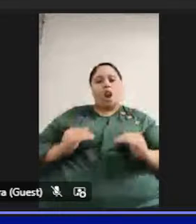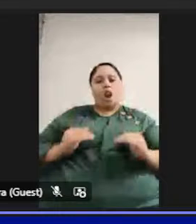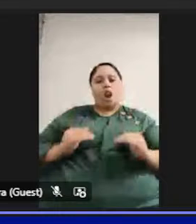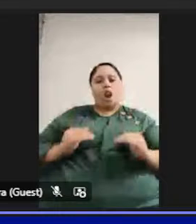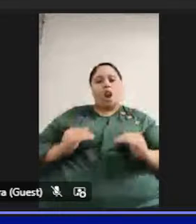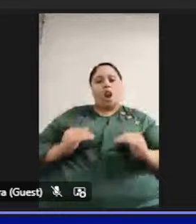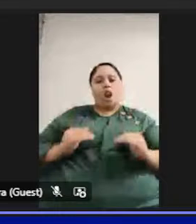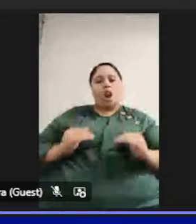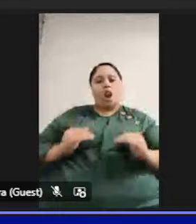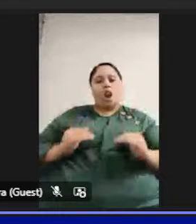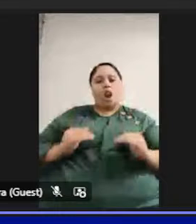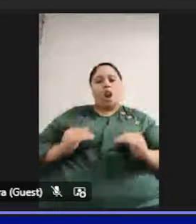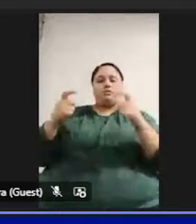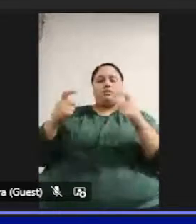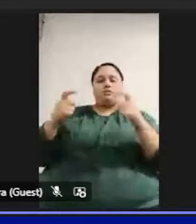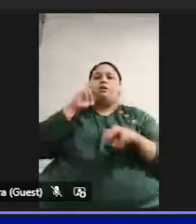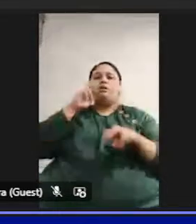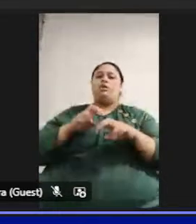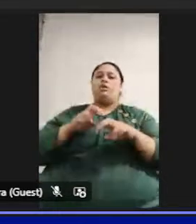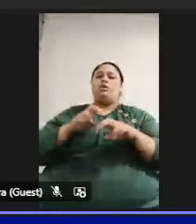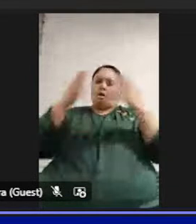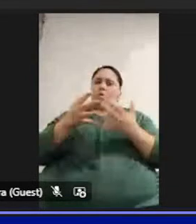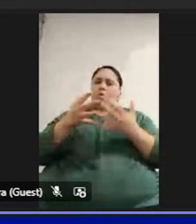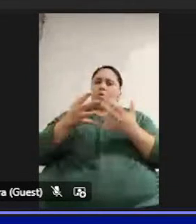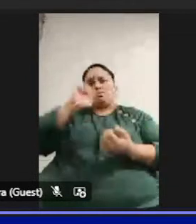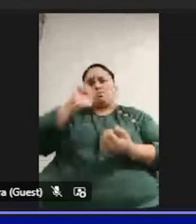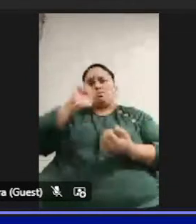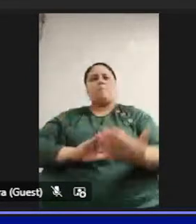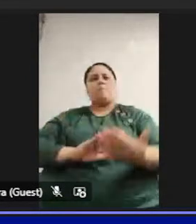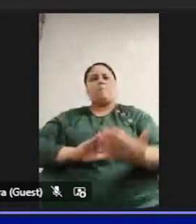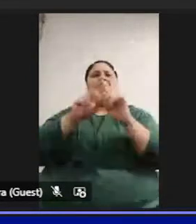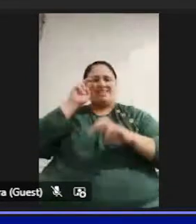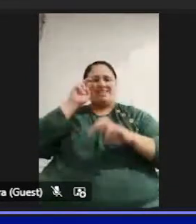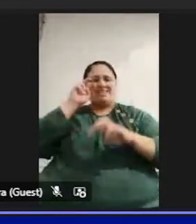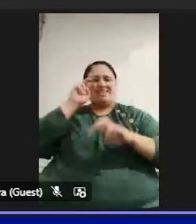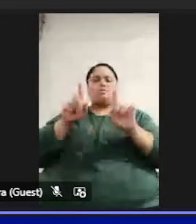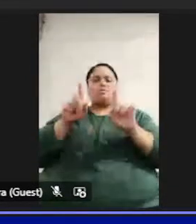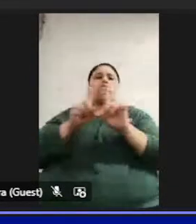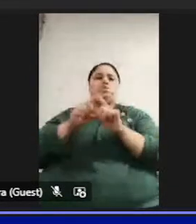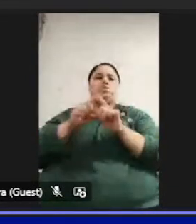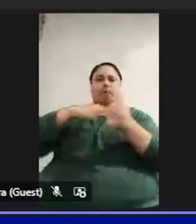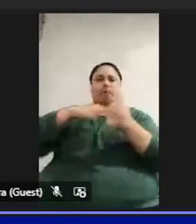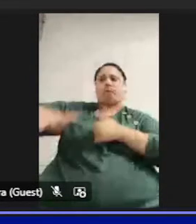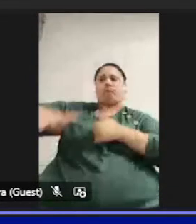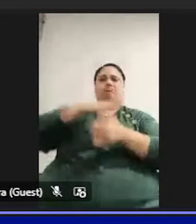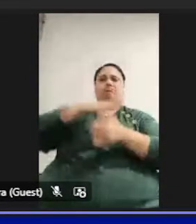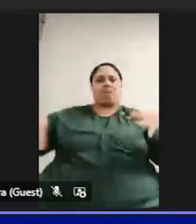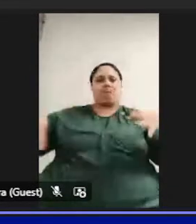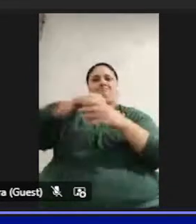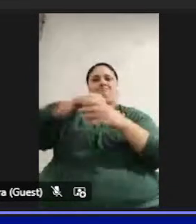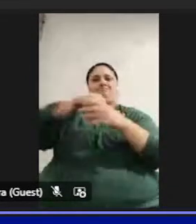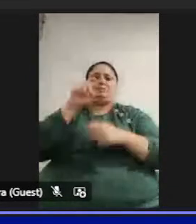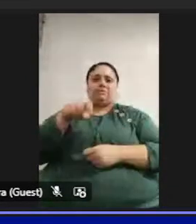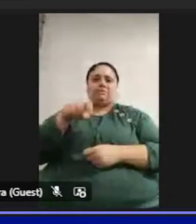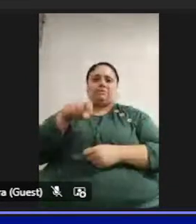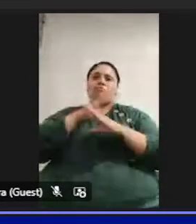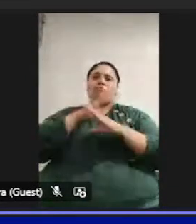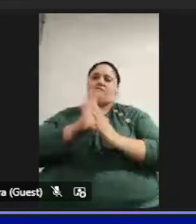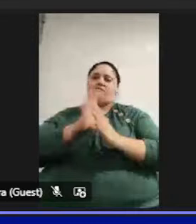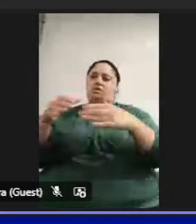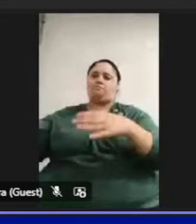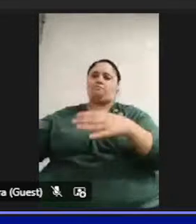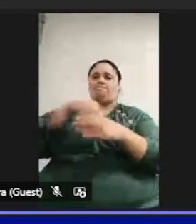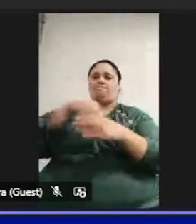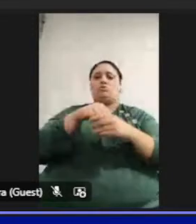a whole of government approach, and it also requires a whole of society and the private sector approach. This is very much a partnership, and we